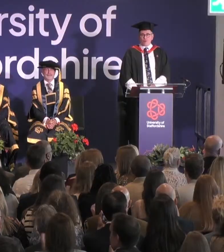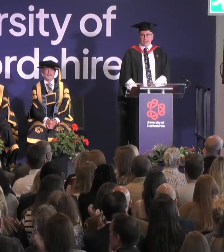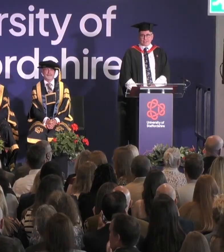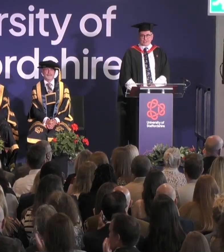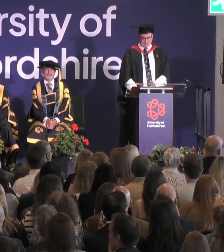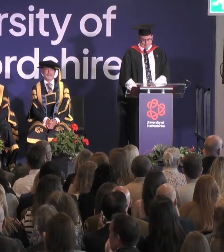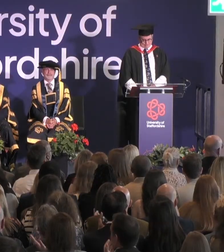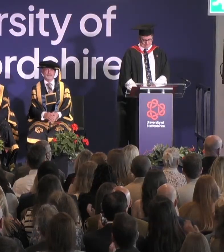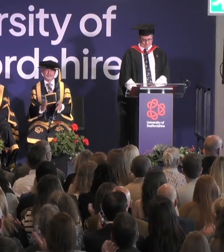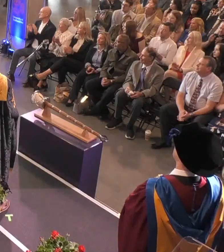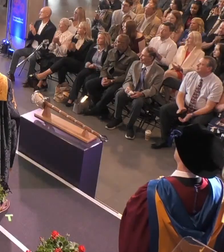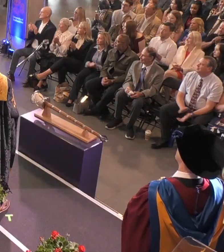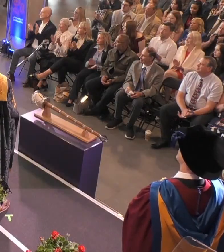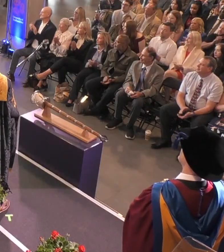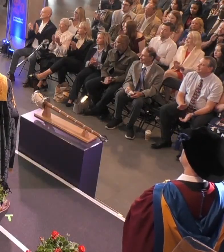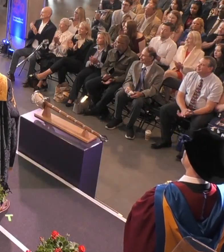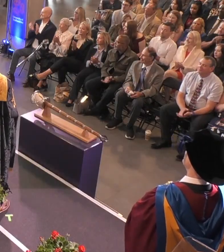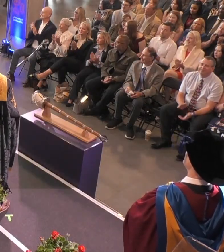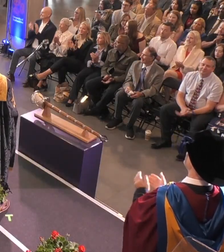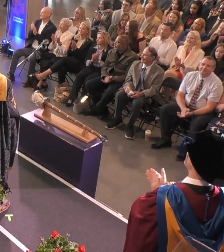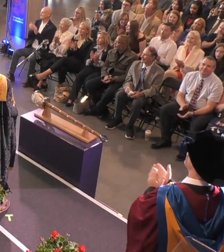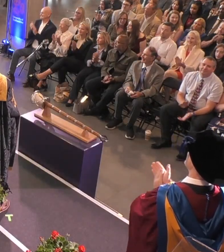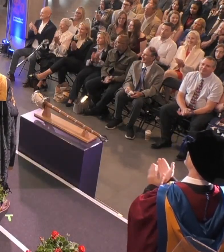Demi Wright.